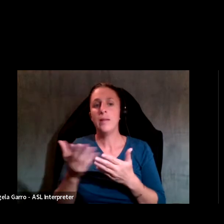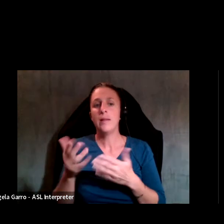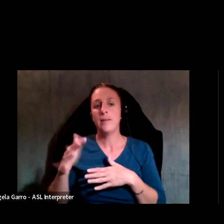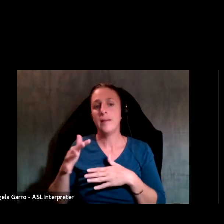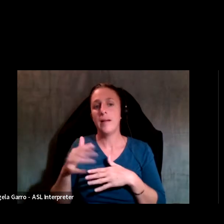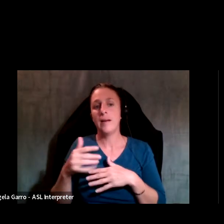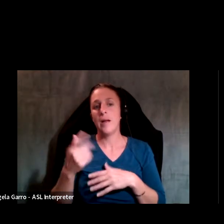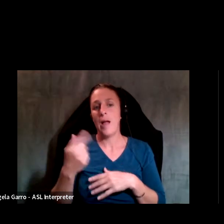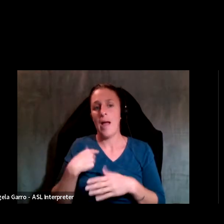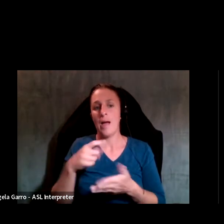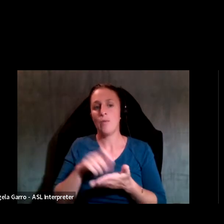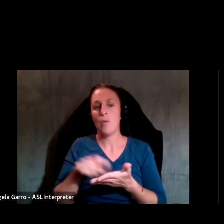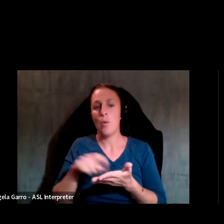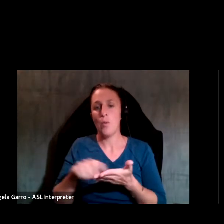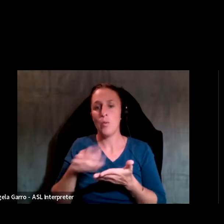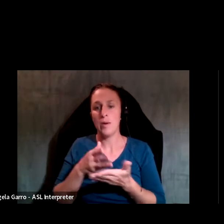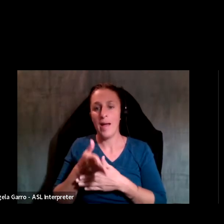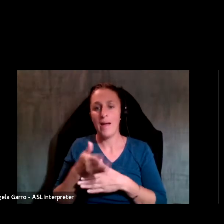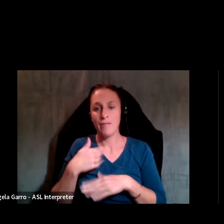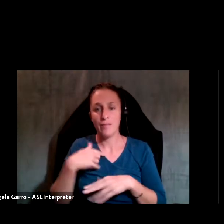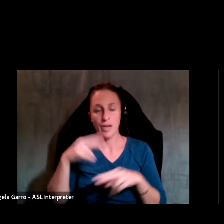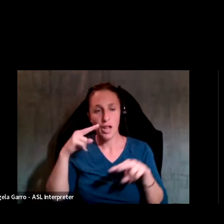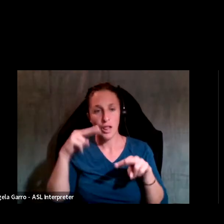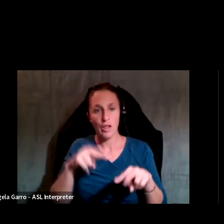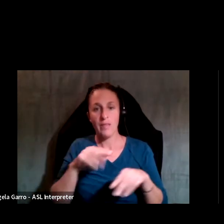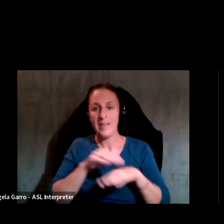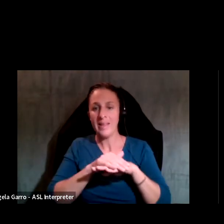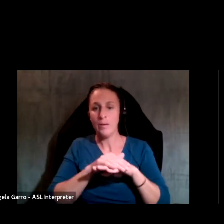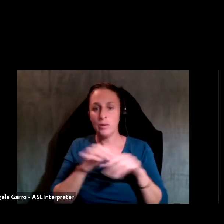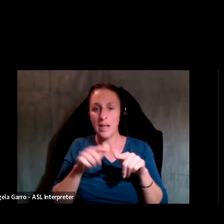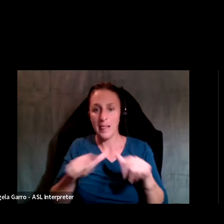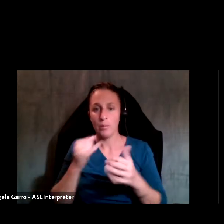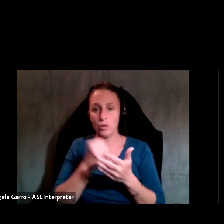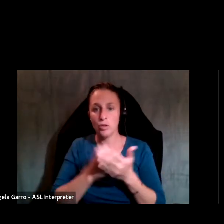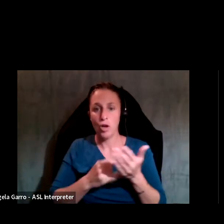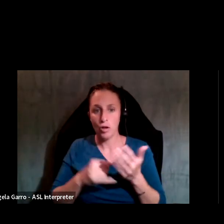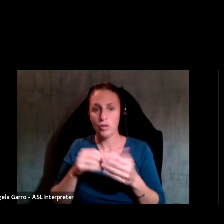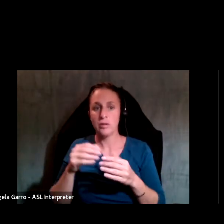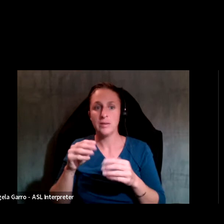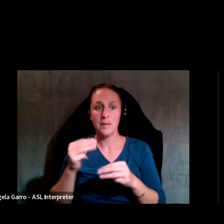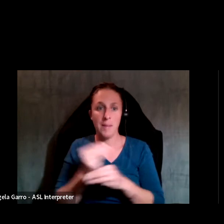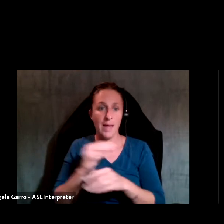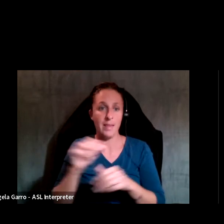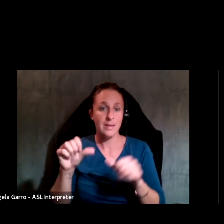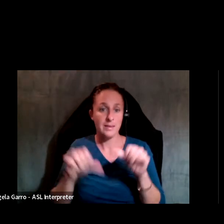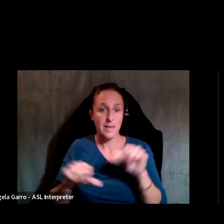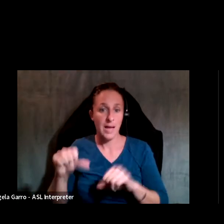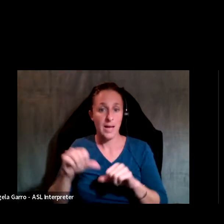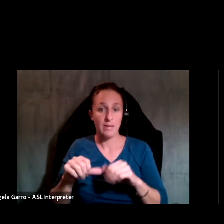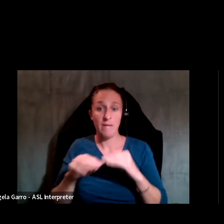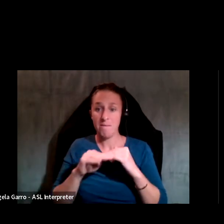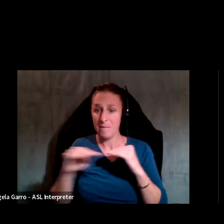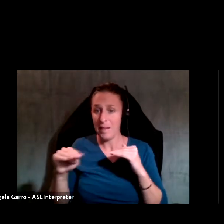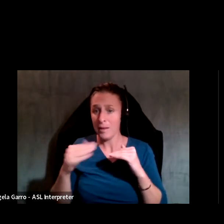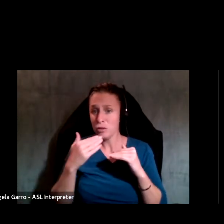I wrote down after looking at the English language arts and math science, I said, well, flat is good, and I'm not so sure flat